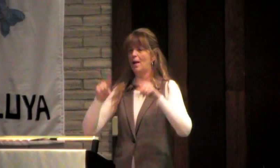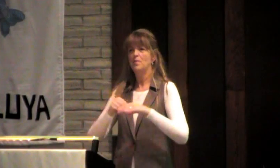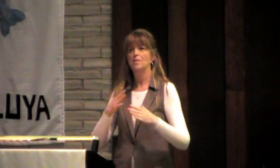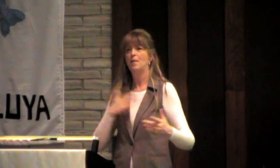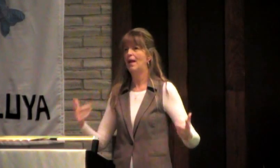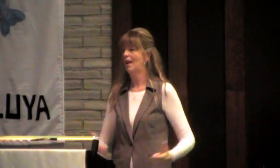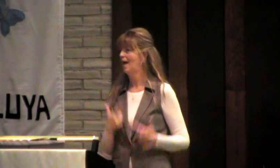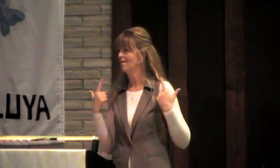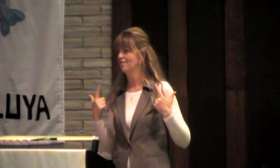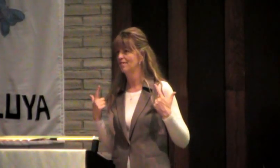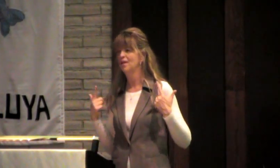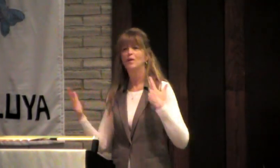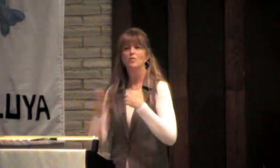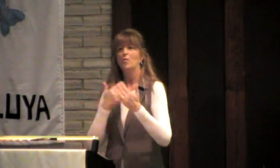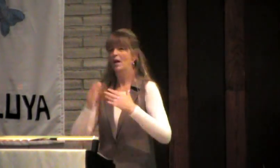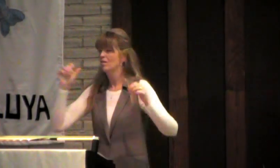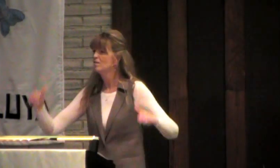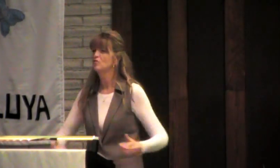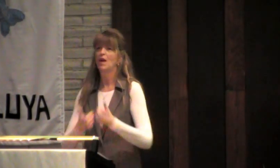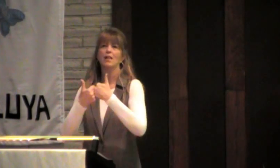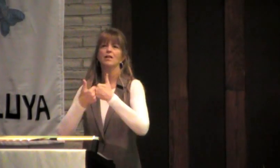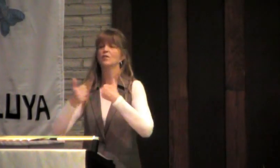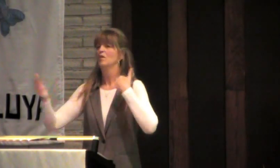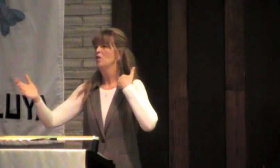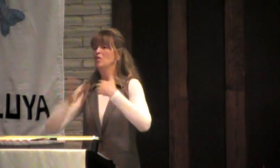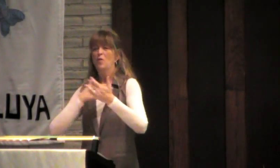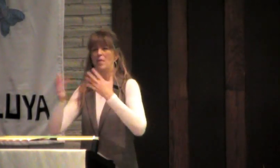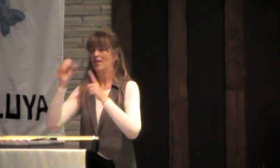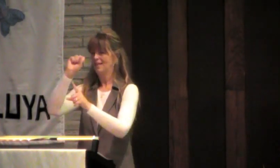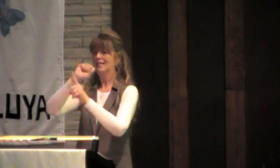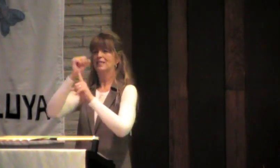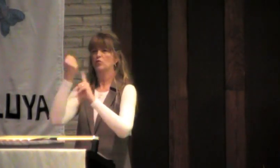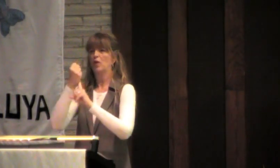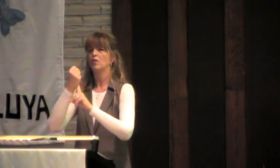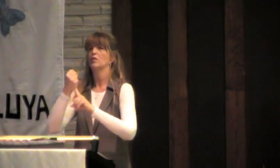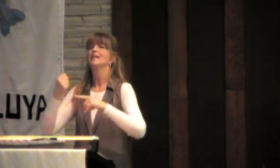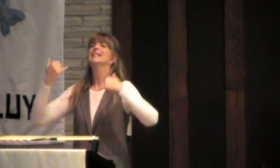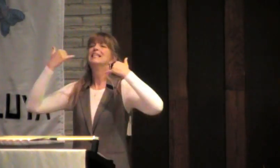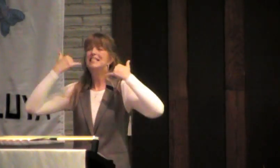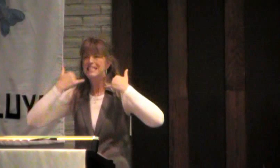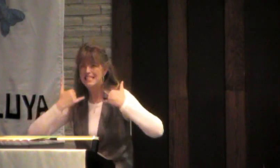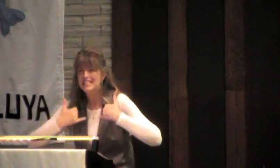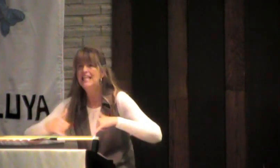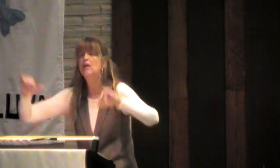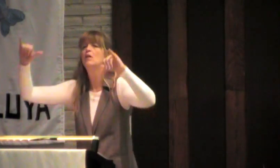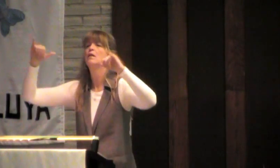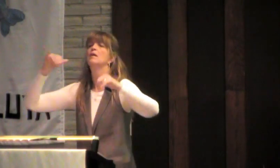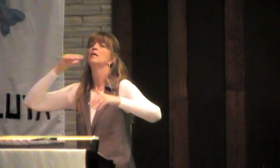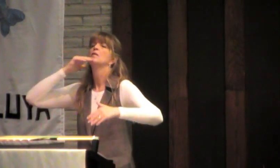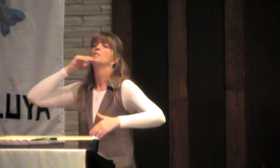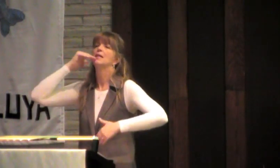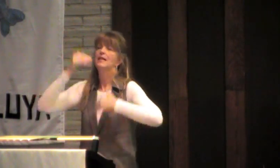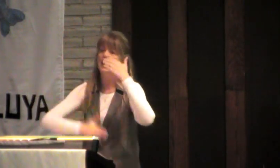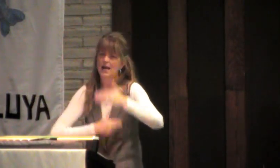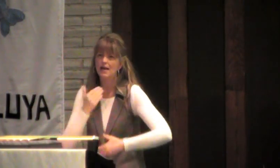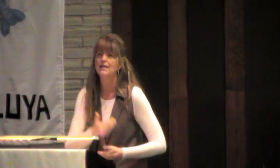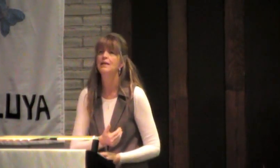Doesn't matter what happens in my life, or what kind of challenges come up, or what situation comes up, I still want